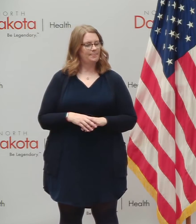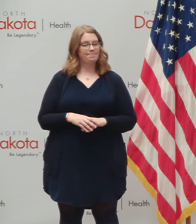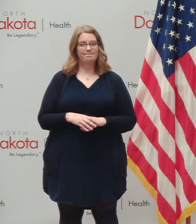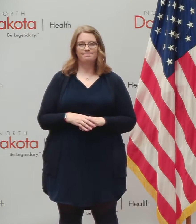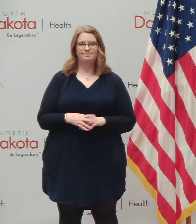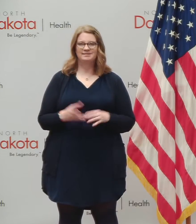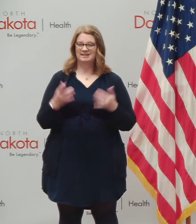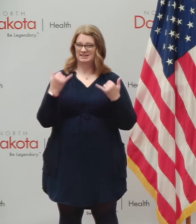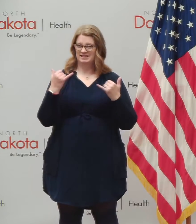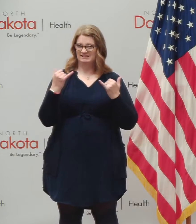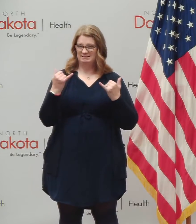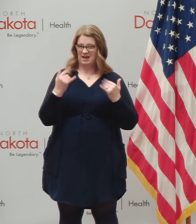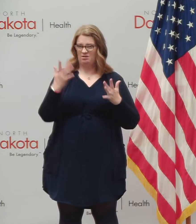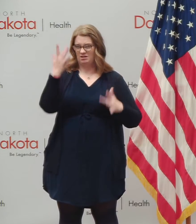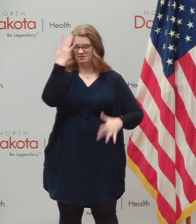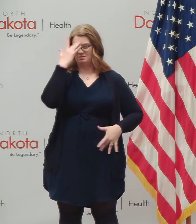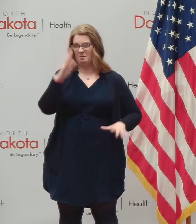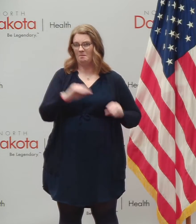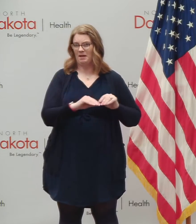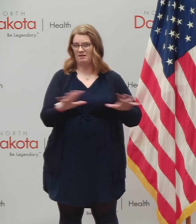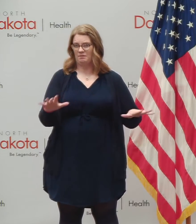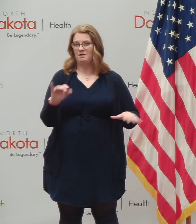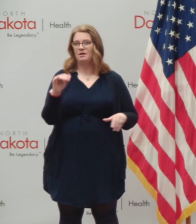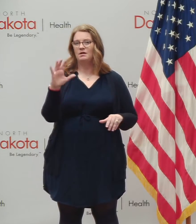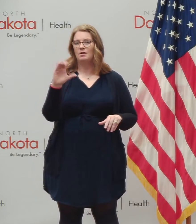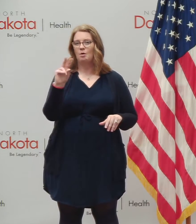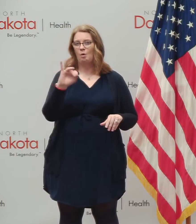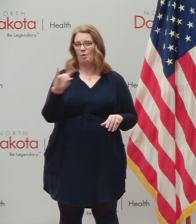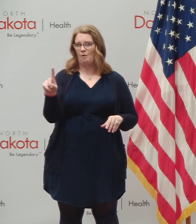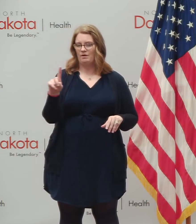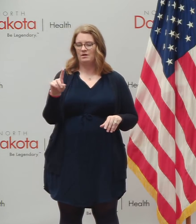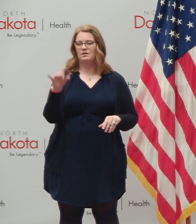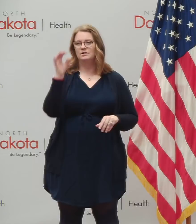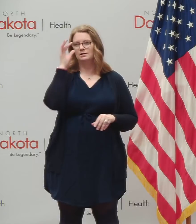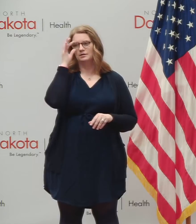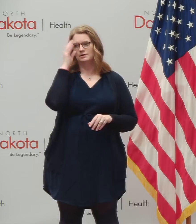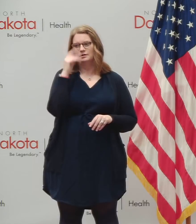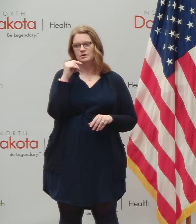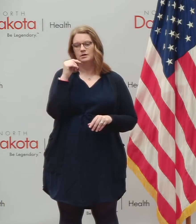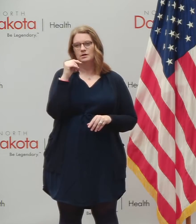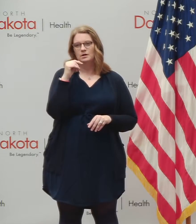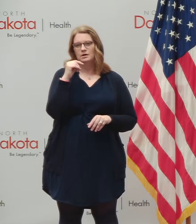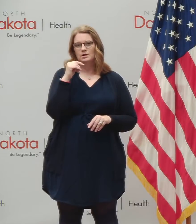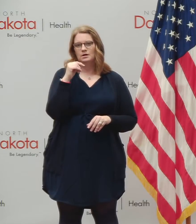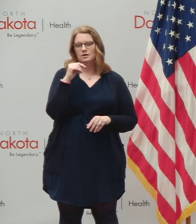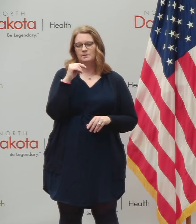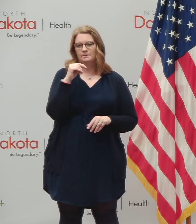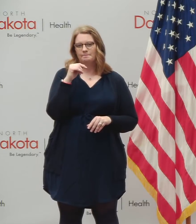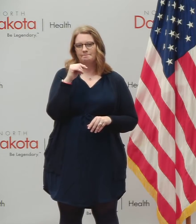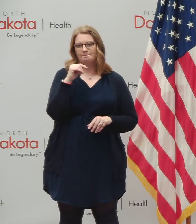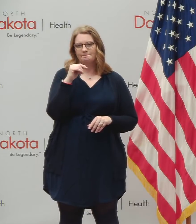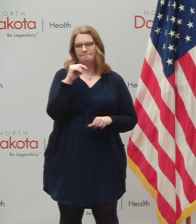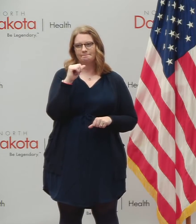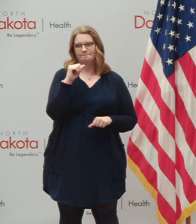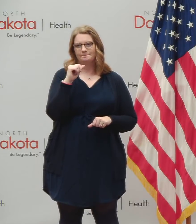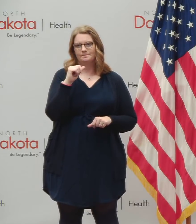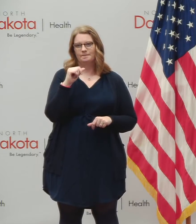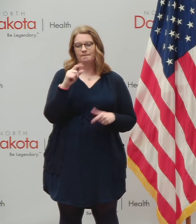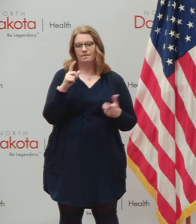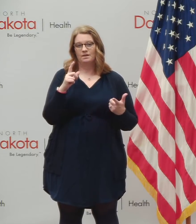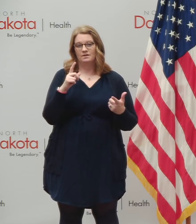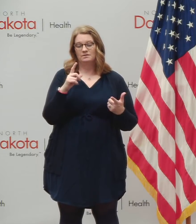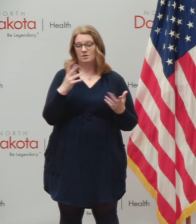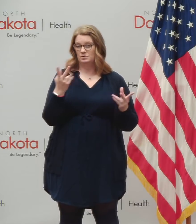going on related to COVID. There was another healthcare crisis, perhaps the largest in the